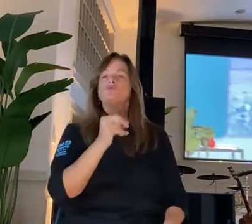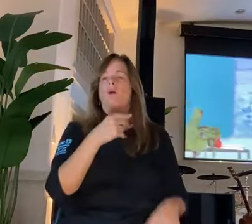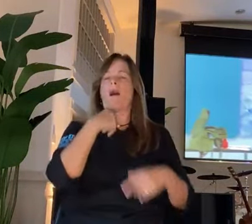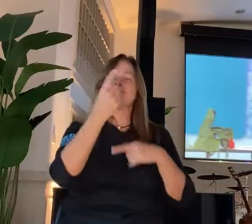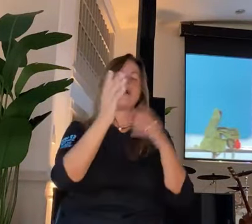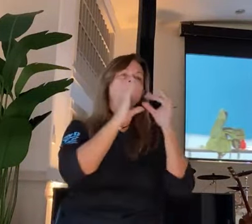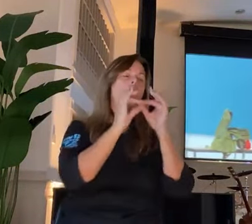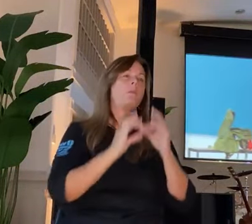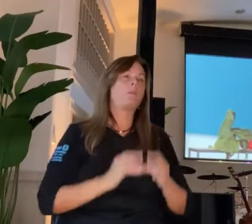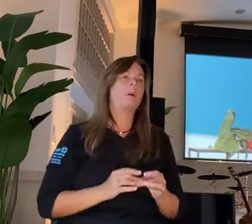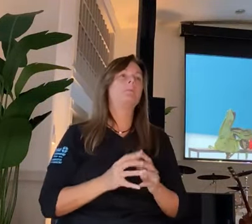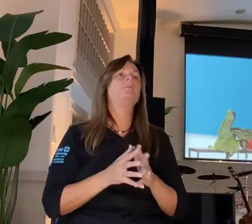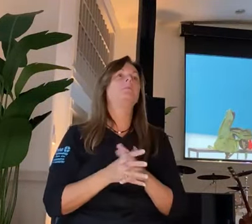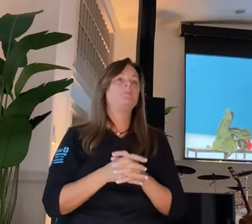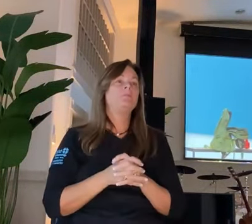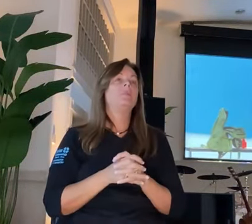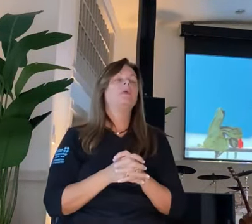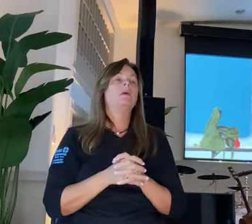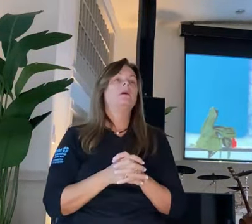to say,